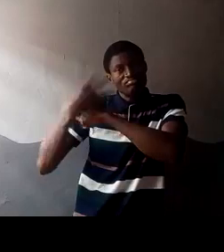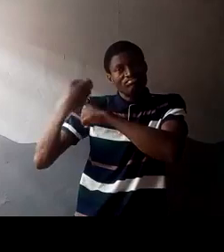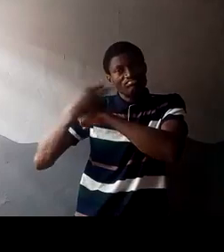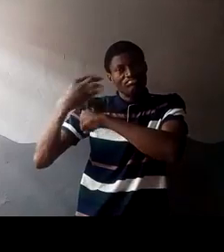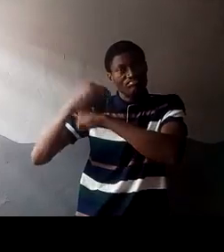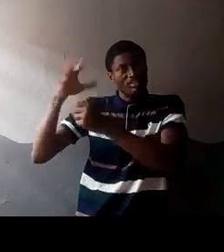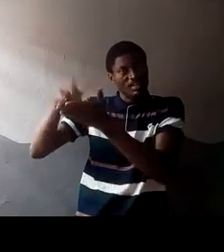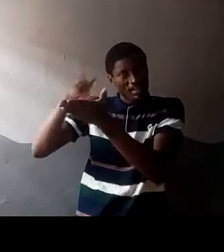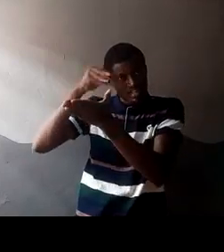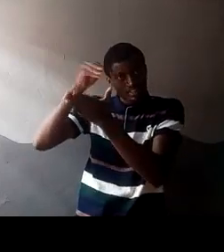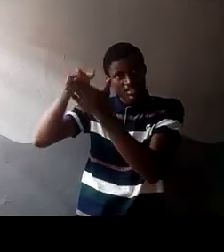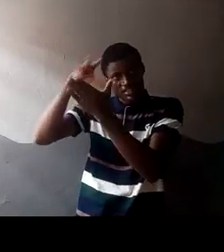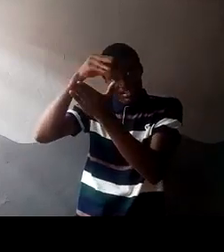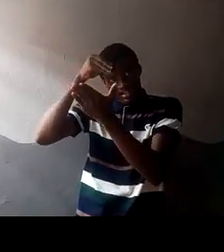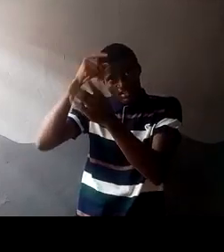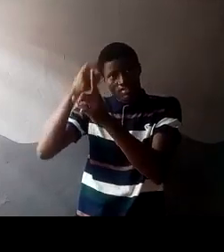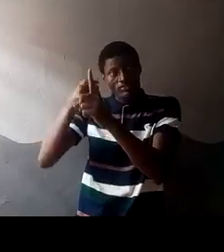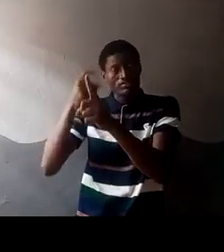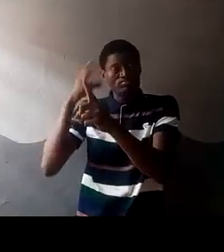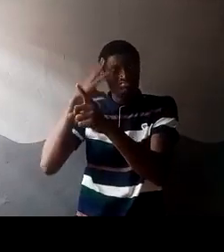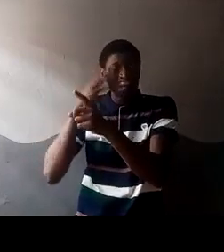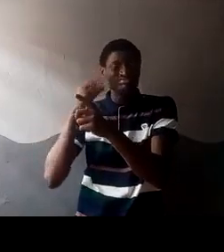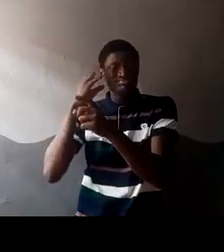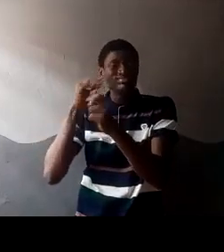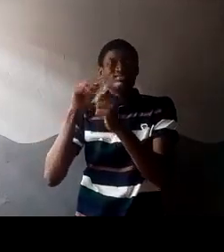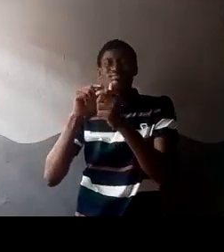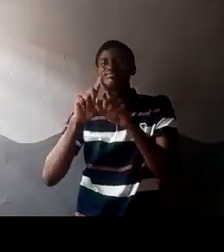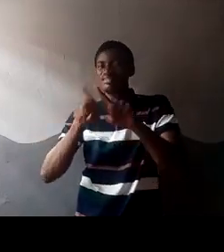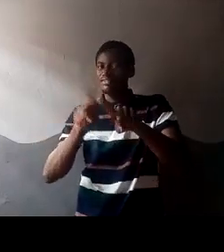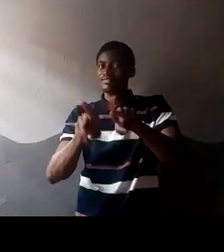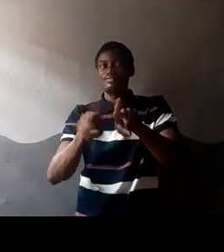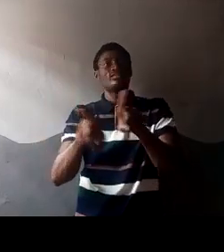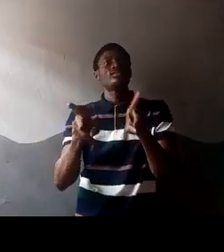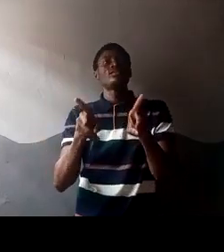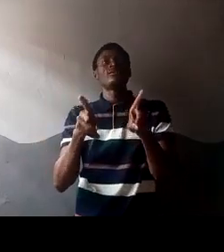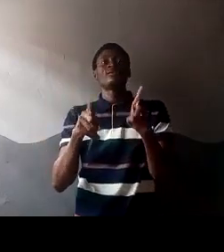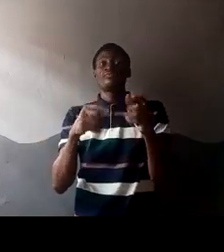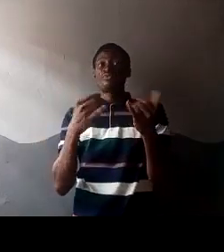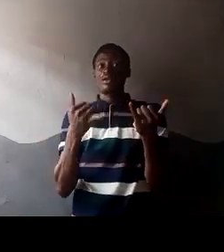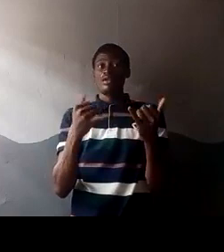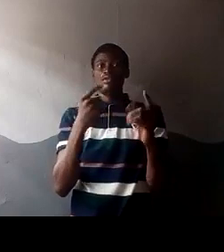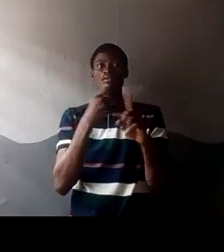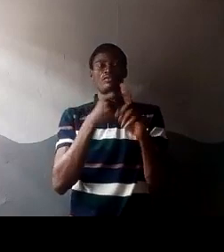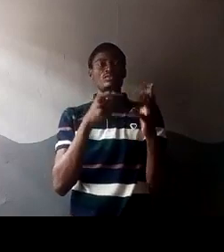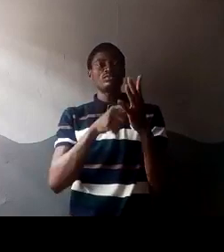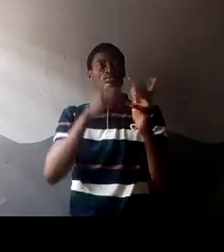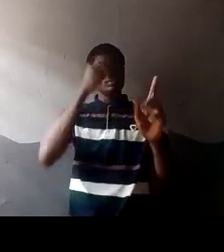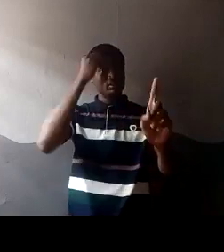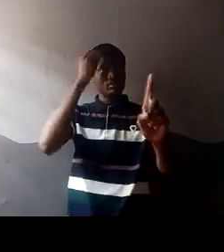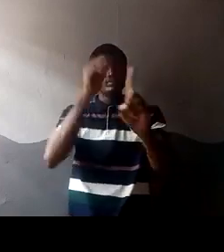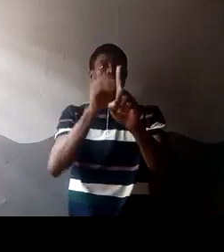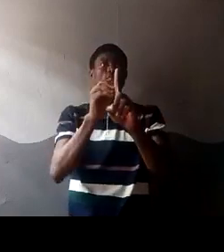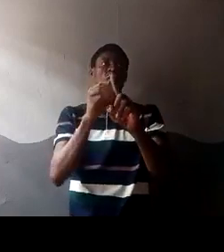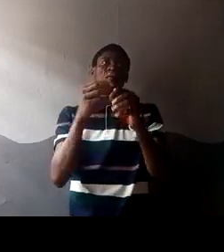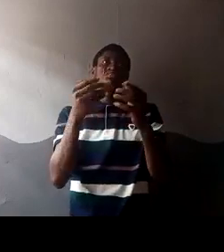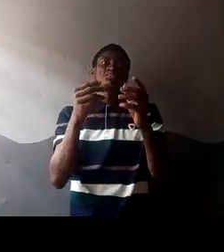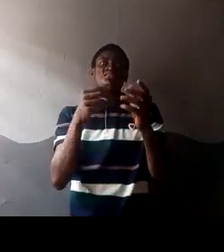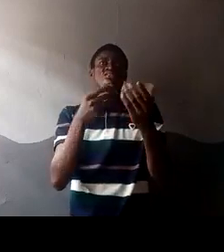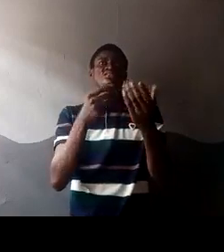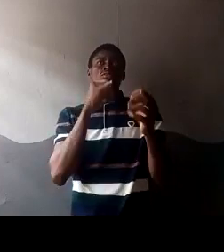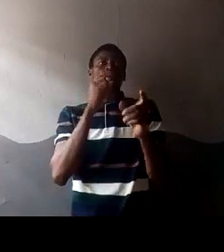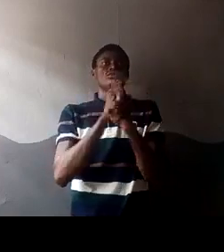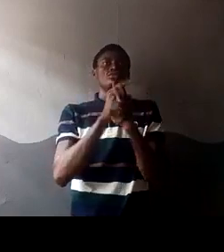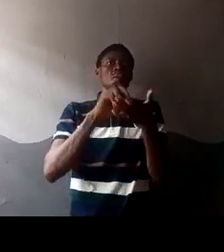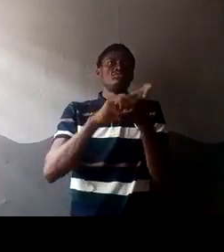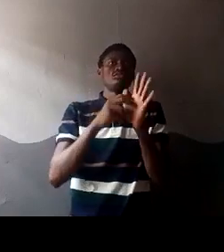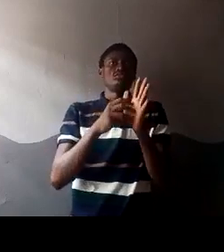and all sorts of things like that. So in these objectives, that it's not just about what you want to study. It's also trying to look at not just about